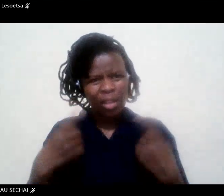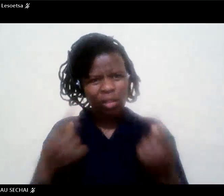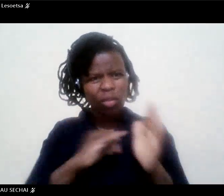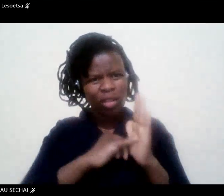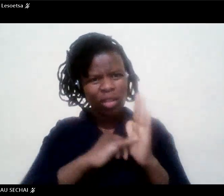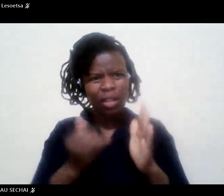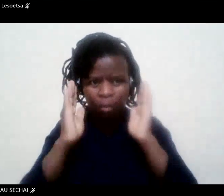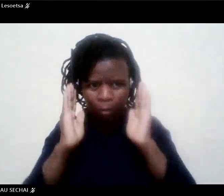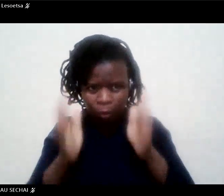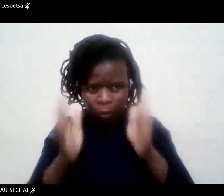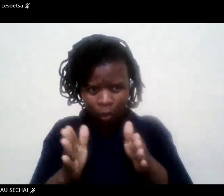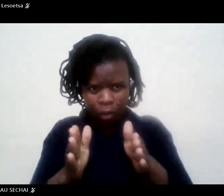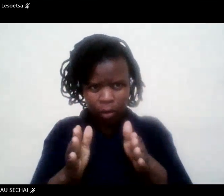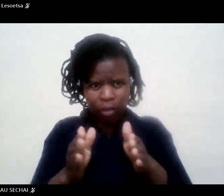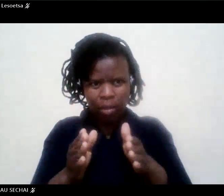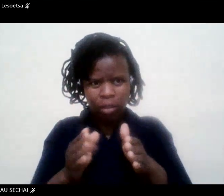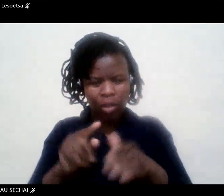a DSC